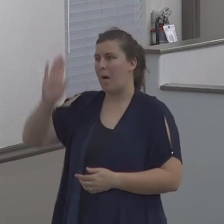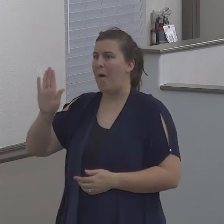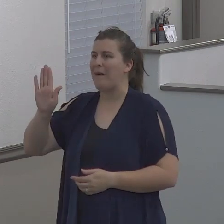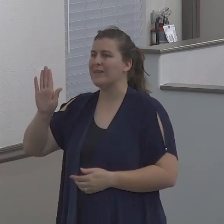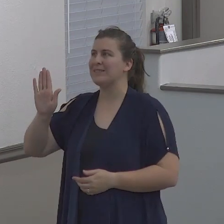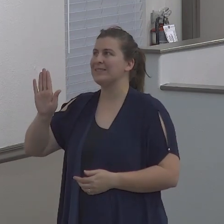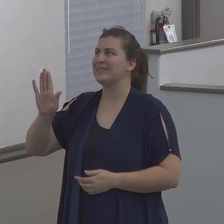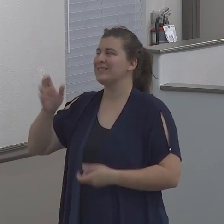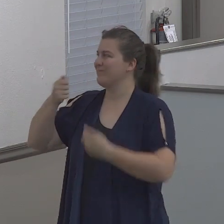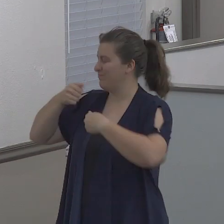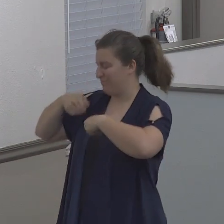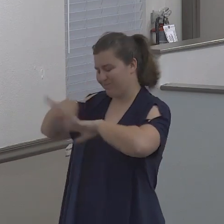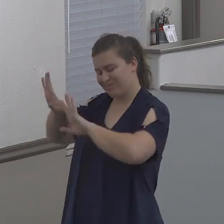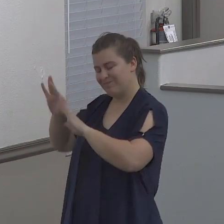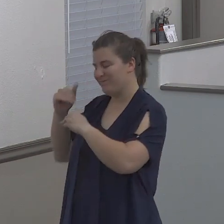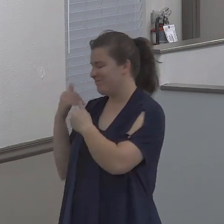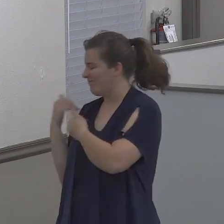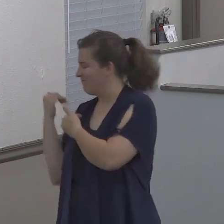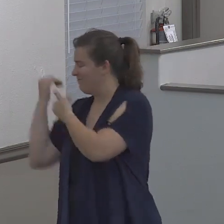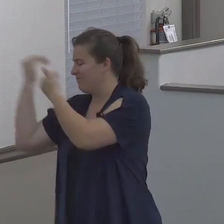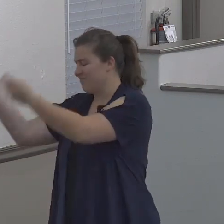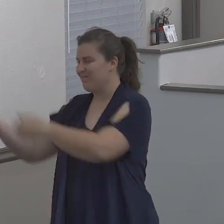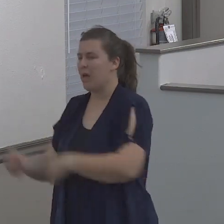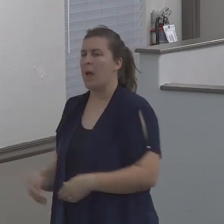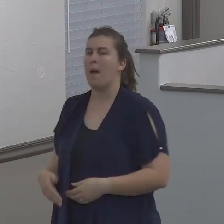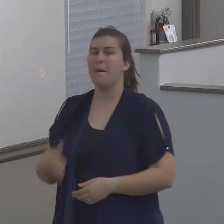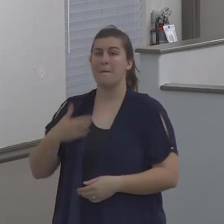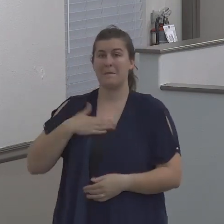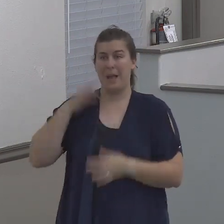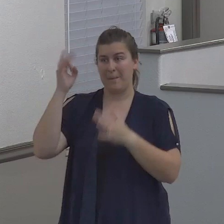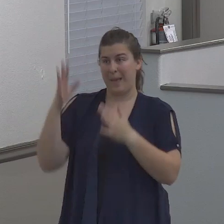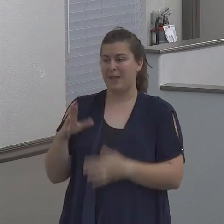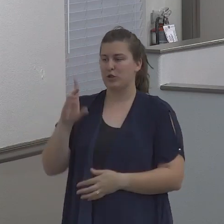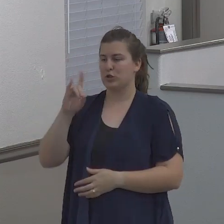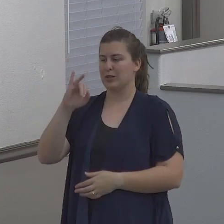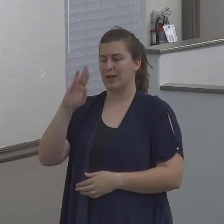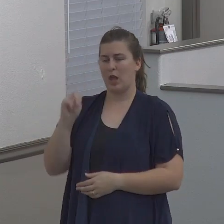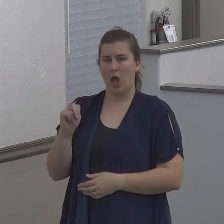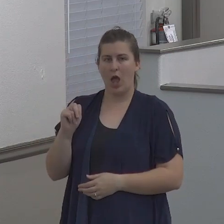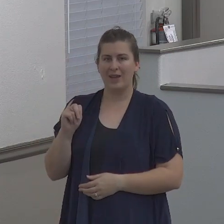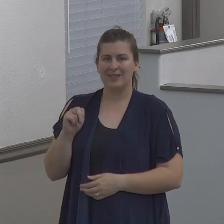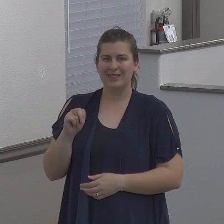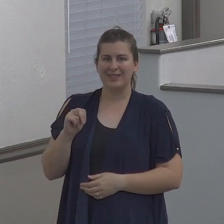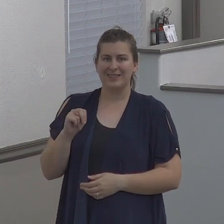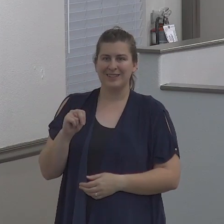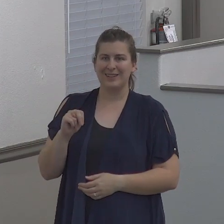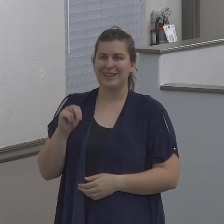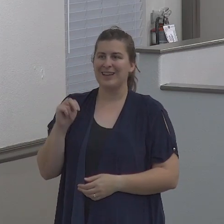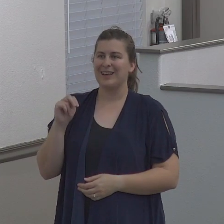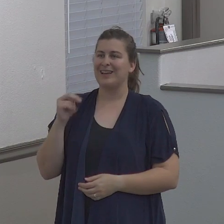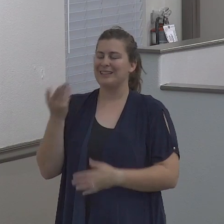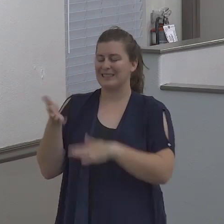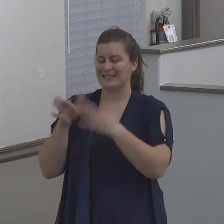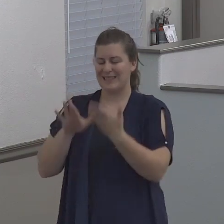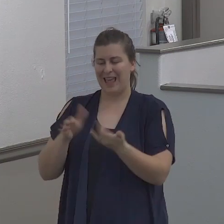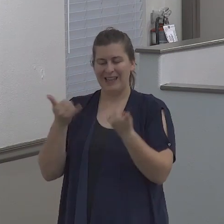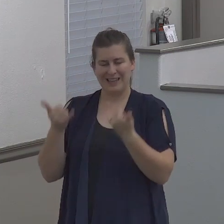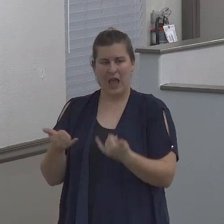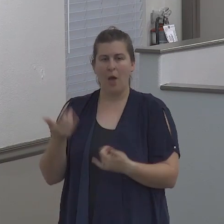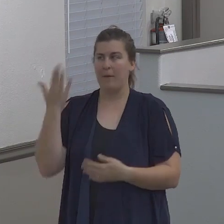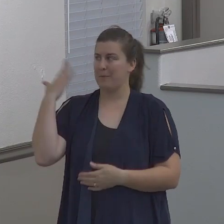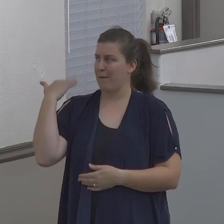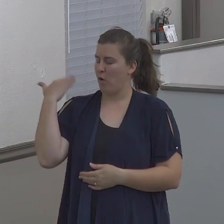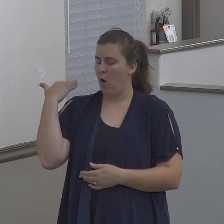It's definitely going to have to be God. I'm not going to worry about it. I'm going to give it to you. Pastor Dion, he was famous for this. I've